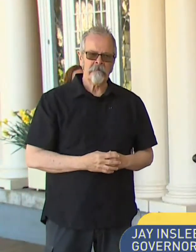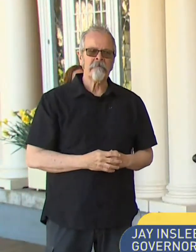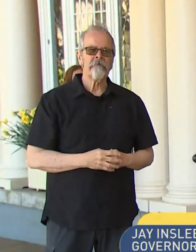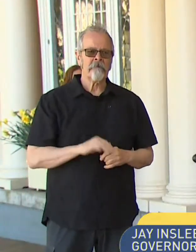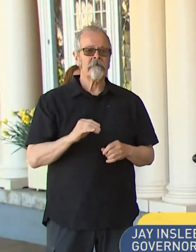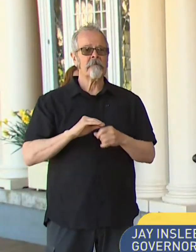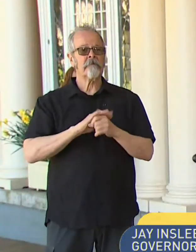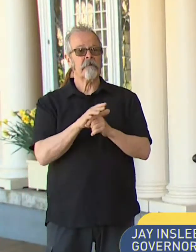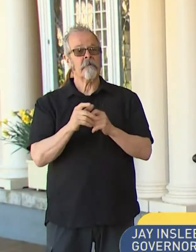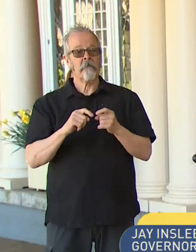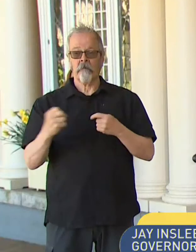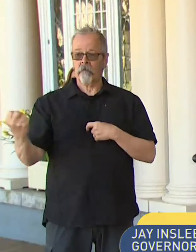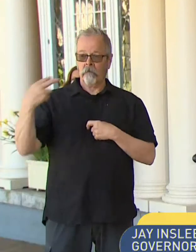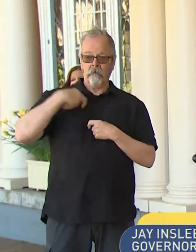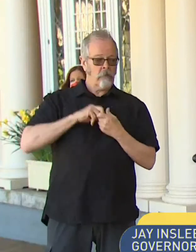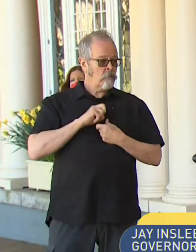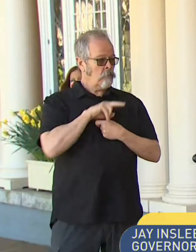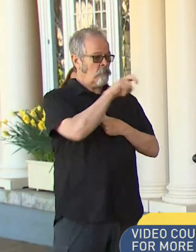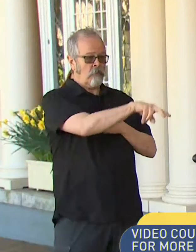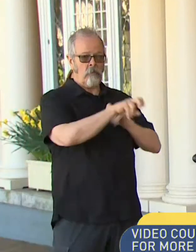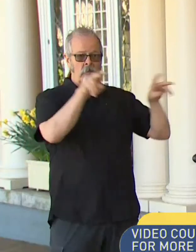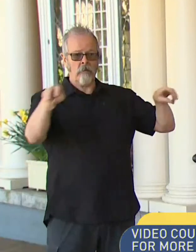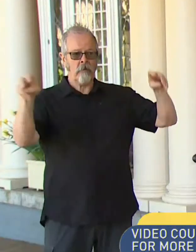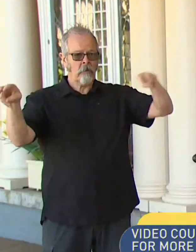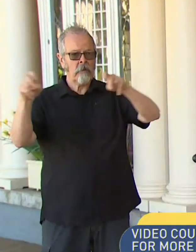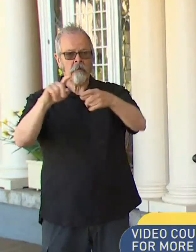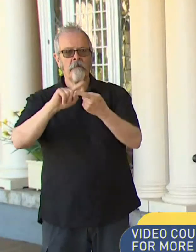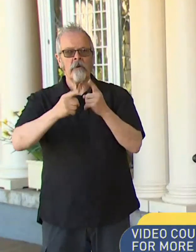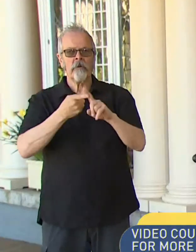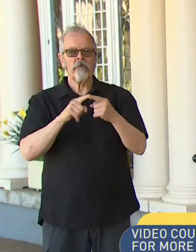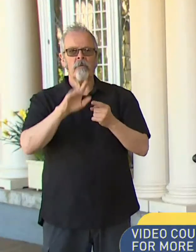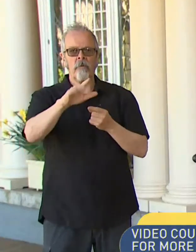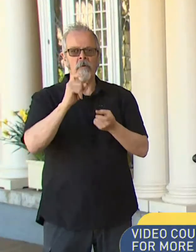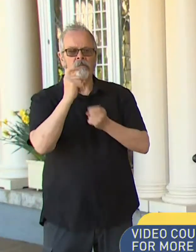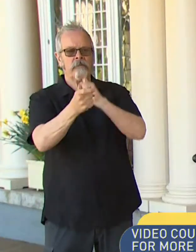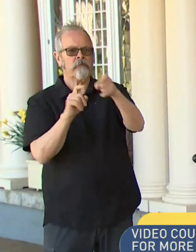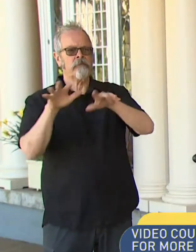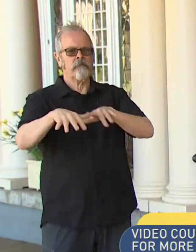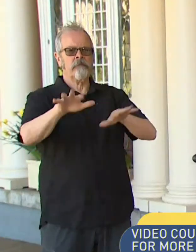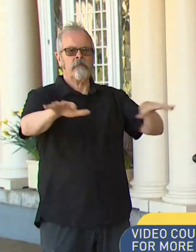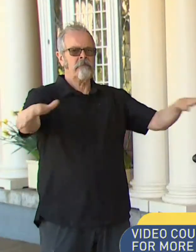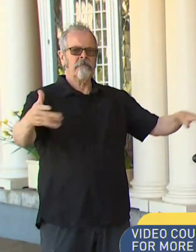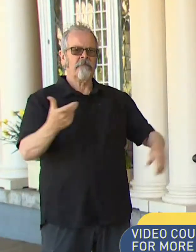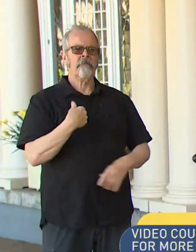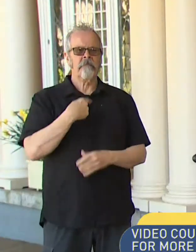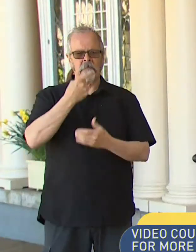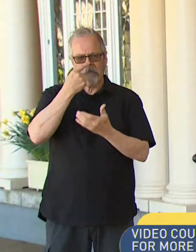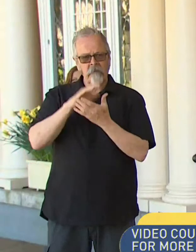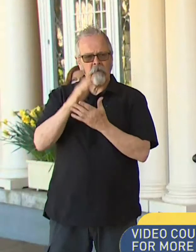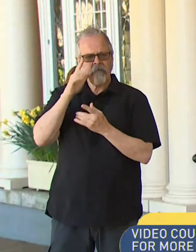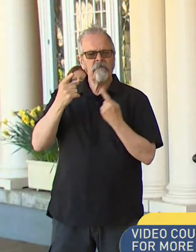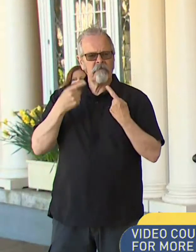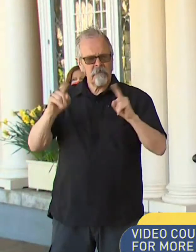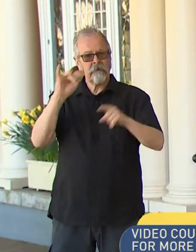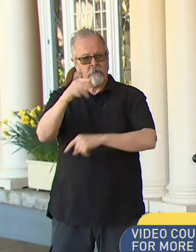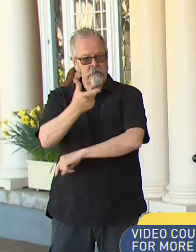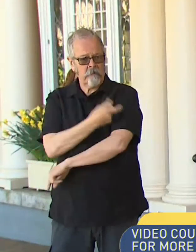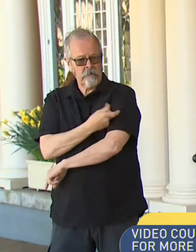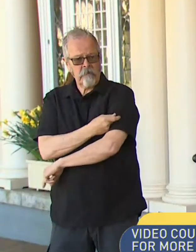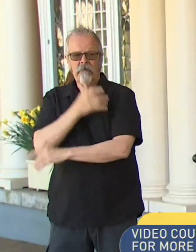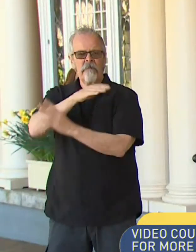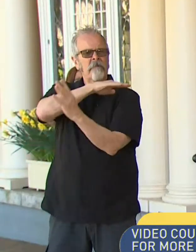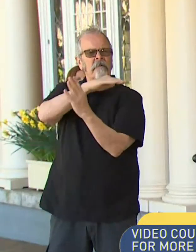you and your friend, or from your friend to you. We believe we will succeed if we do this. And I want to